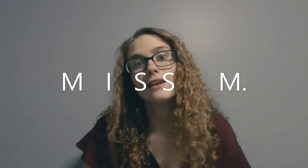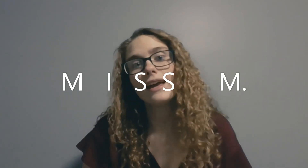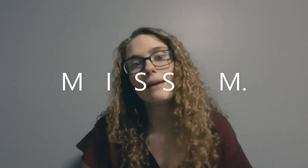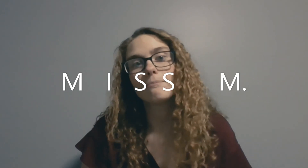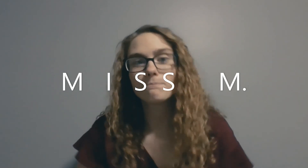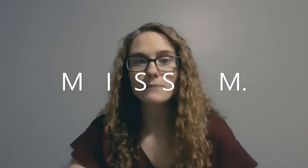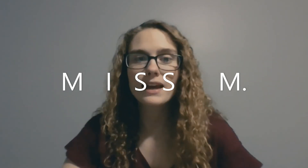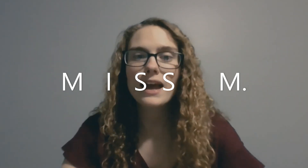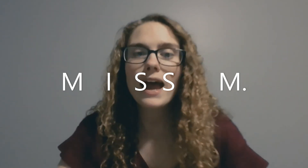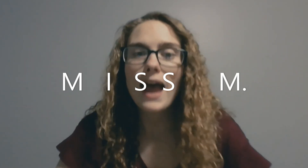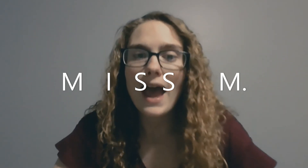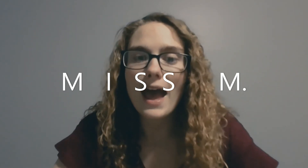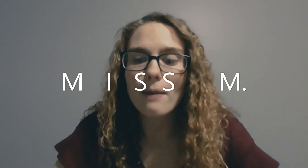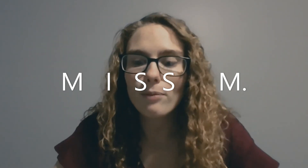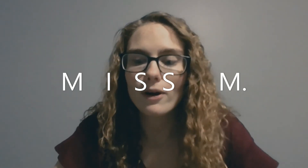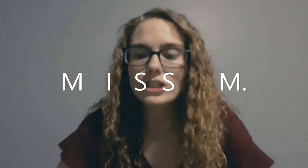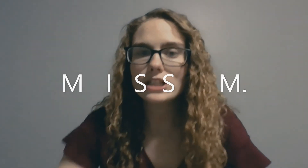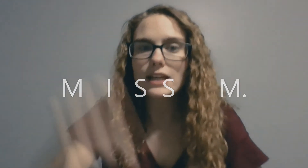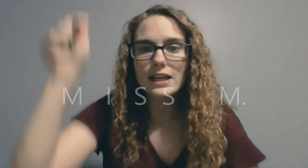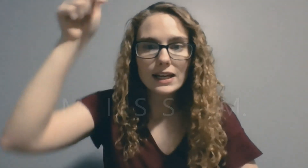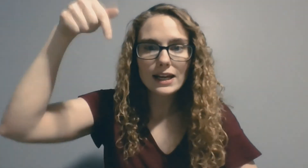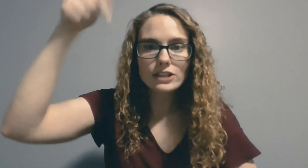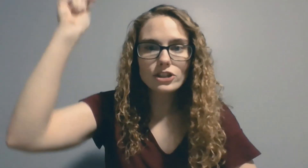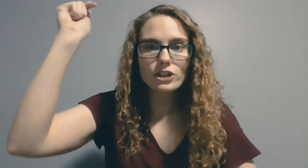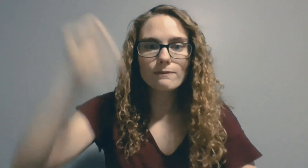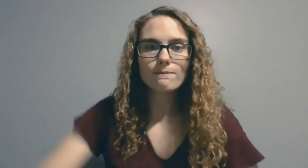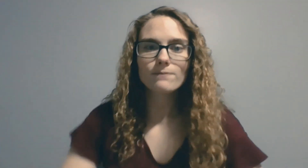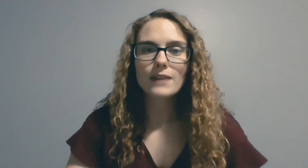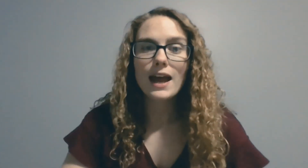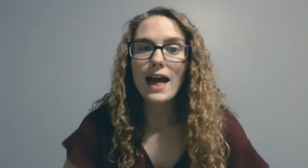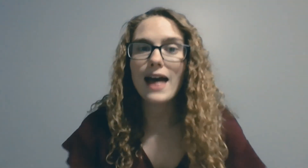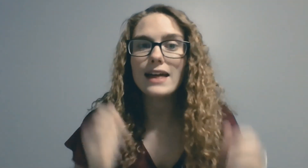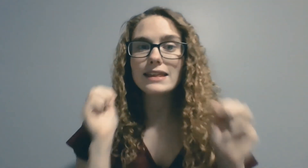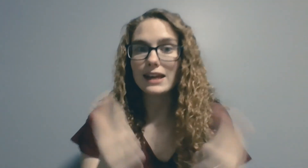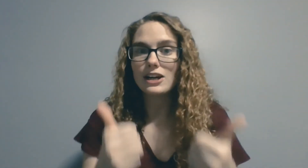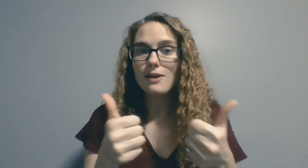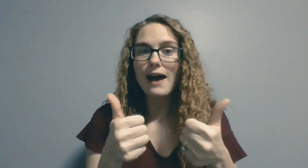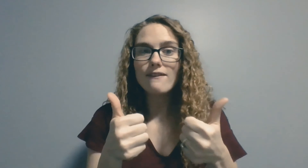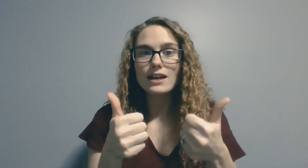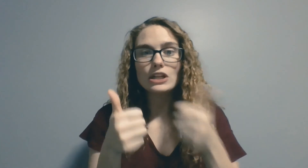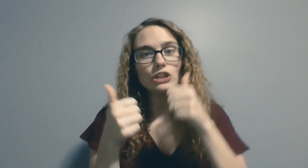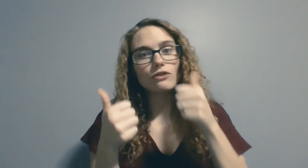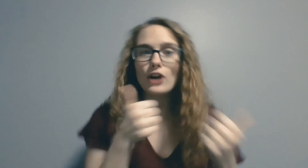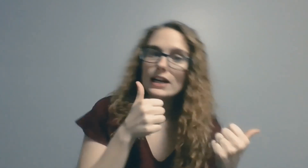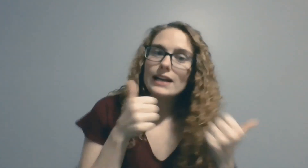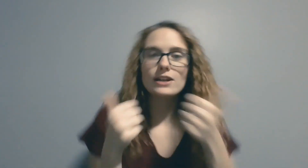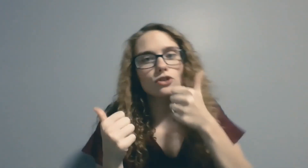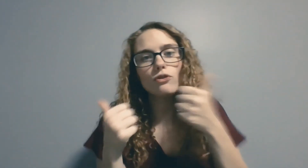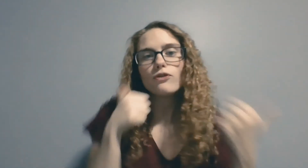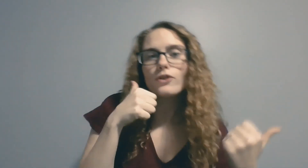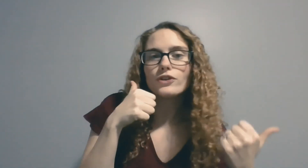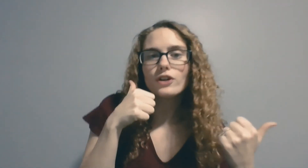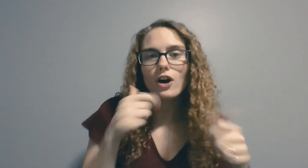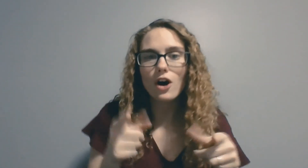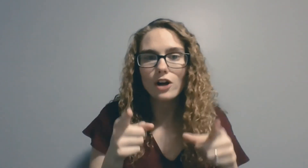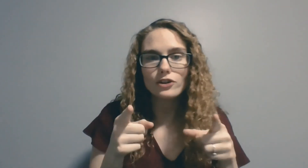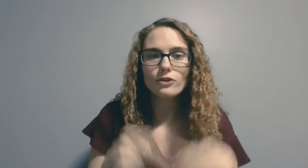I-S-S-M and push enter, and there you have it. You've created a new folder on your